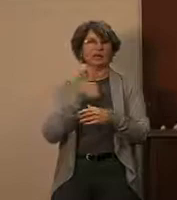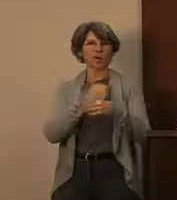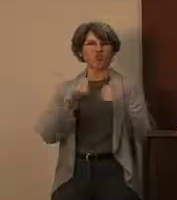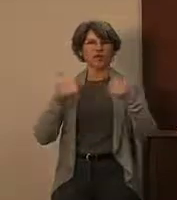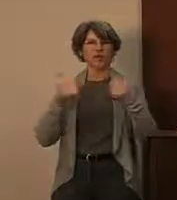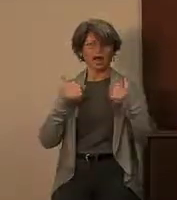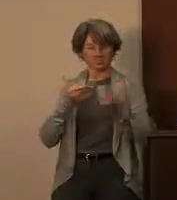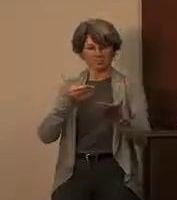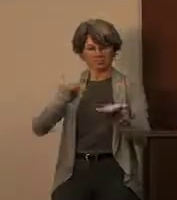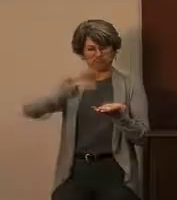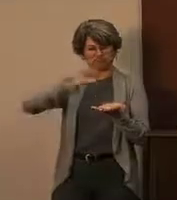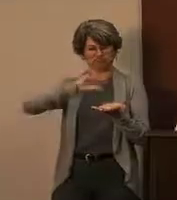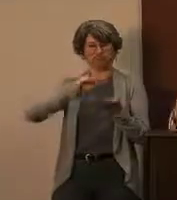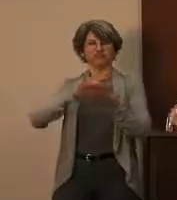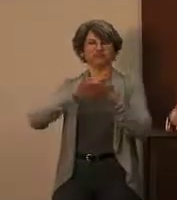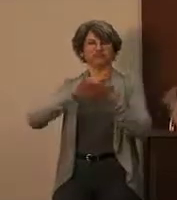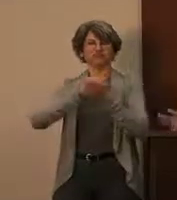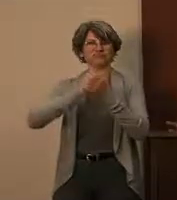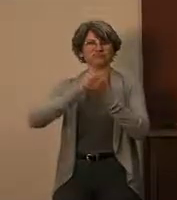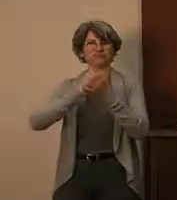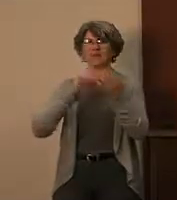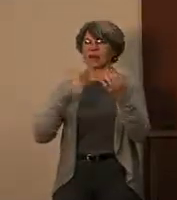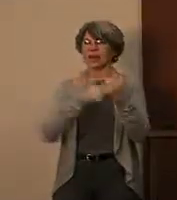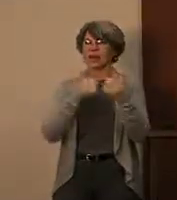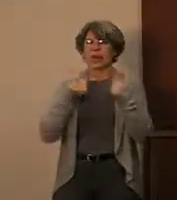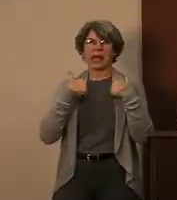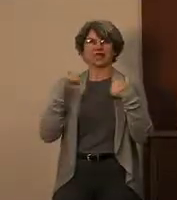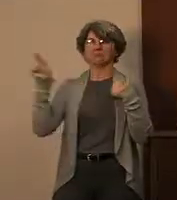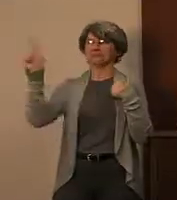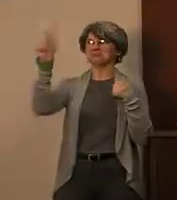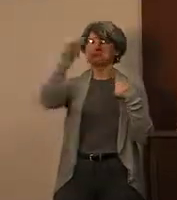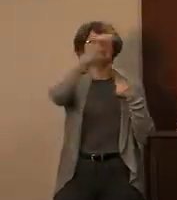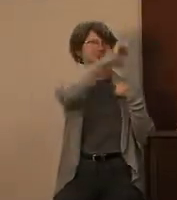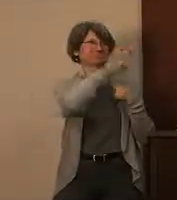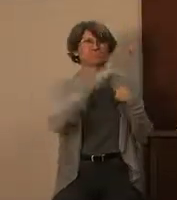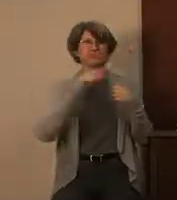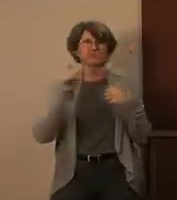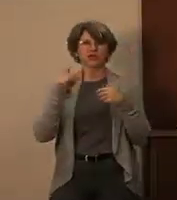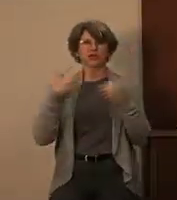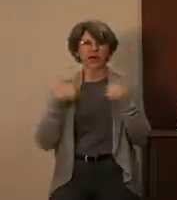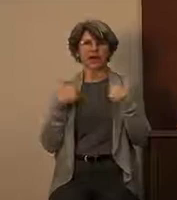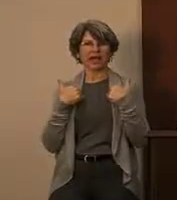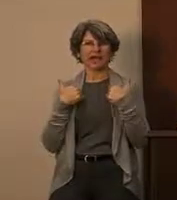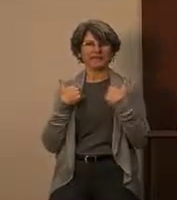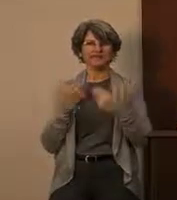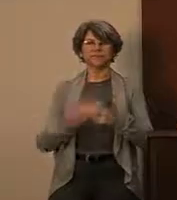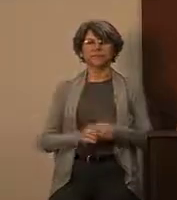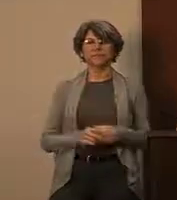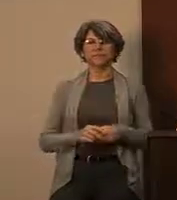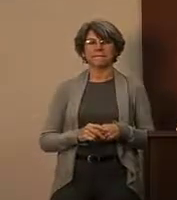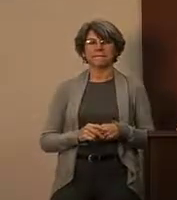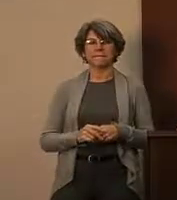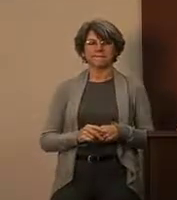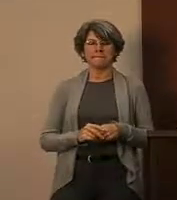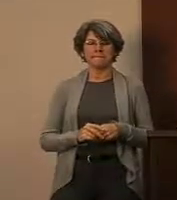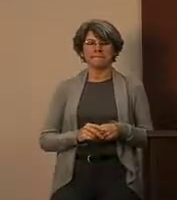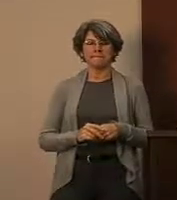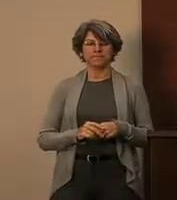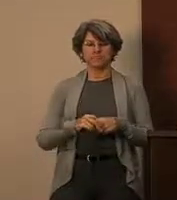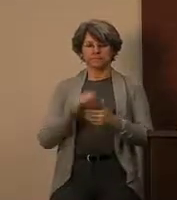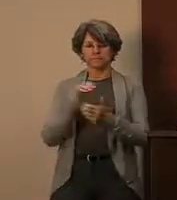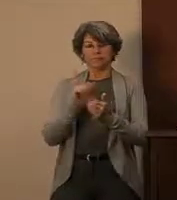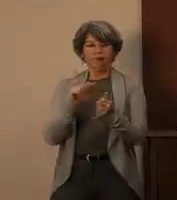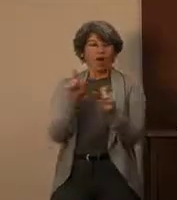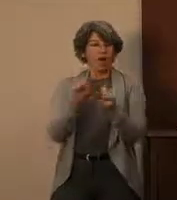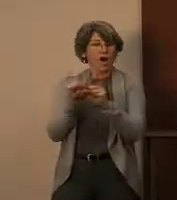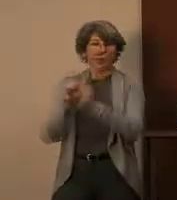the hand sanitizers on every table, so all the consumers have access to that. Hand washing is